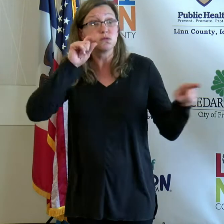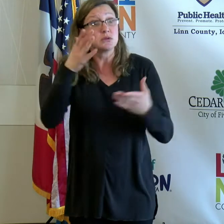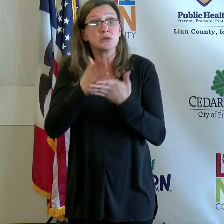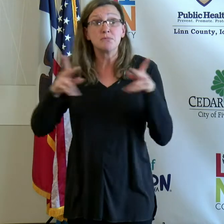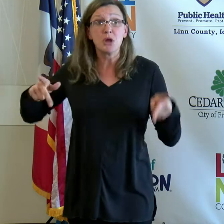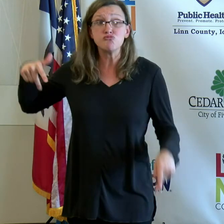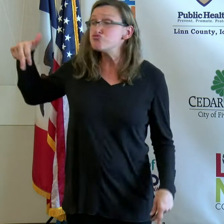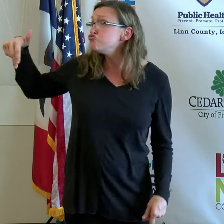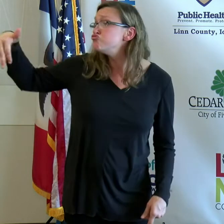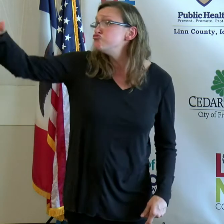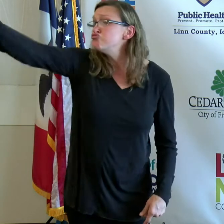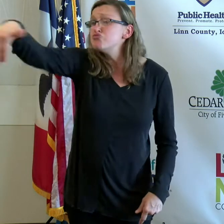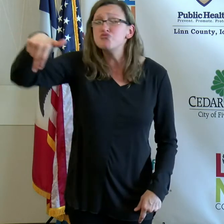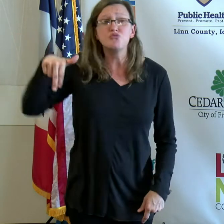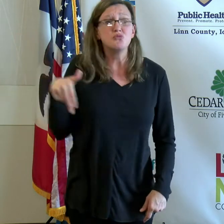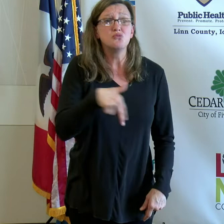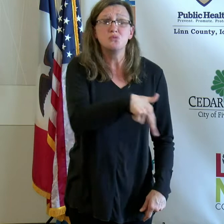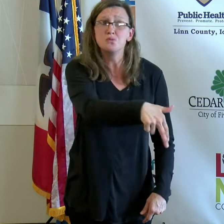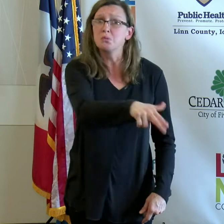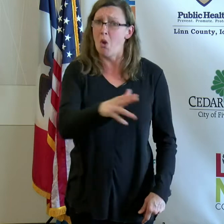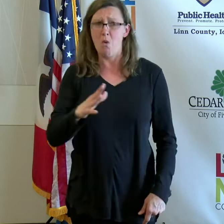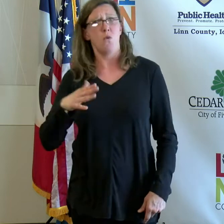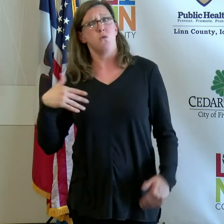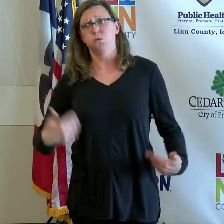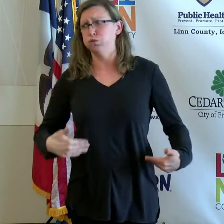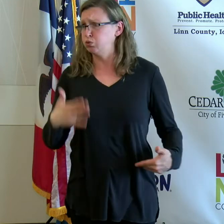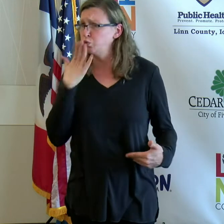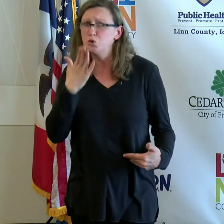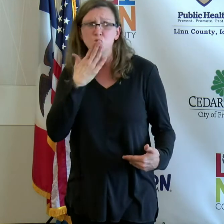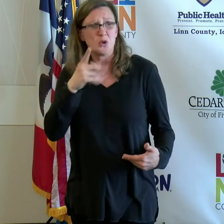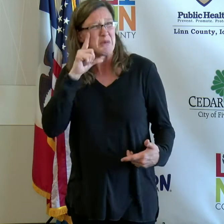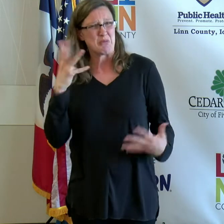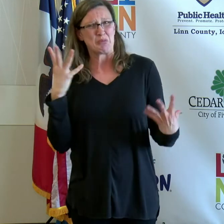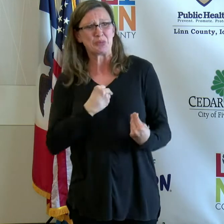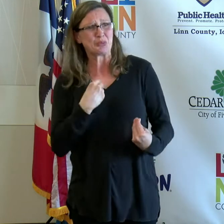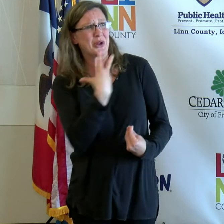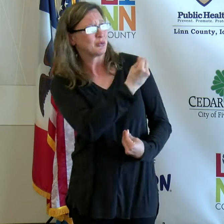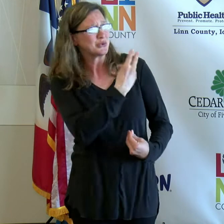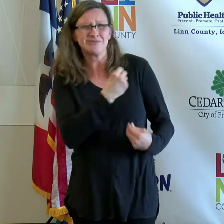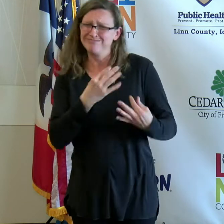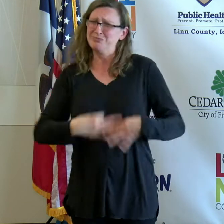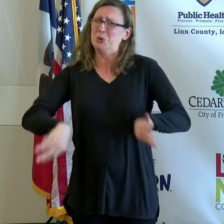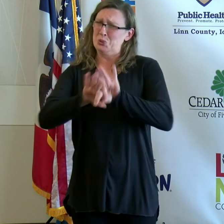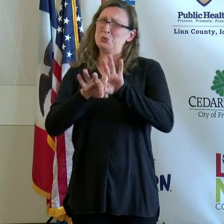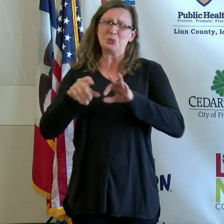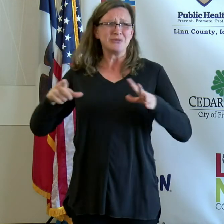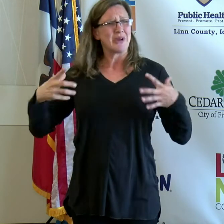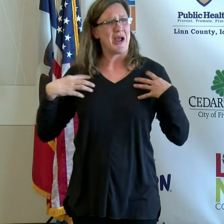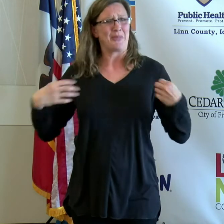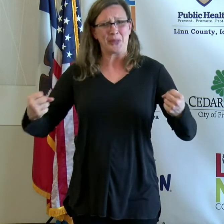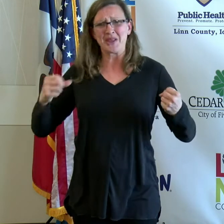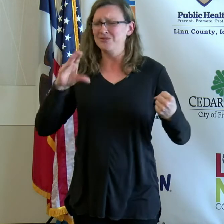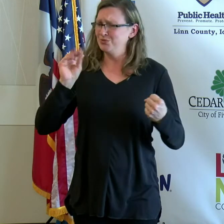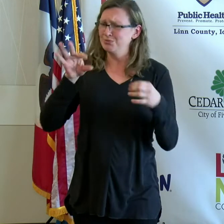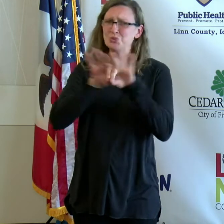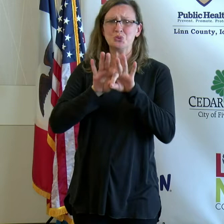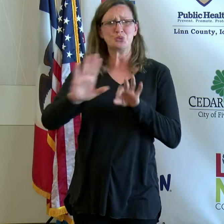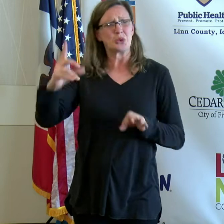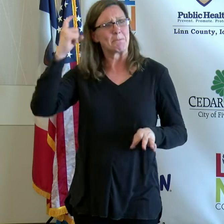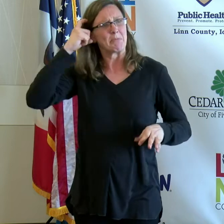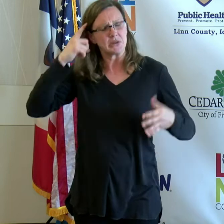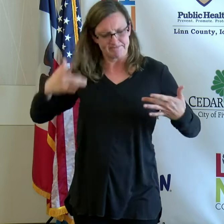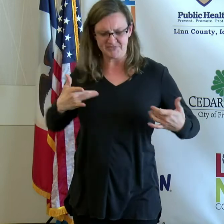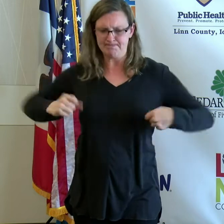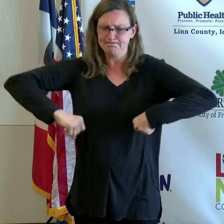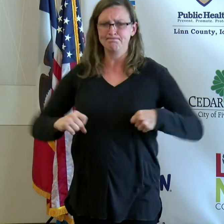trails. I think it's proven that exercise is an important aspect of mental health, and we'll likely